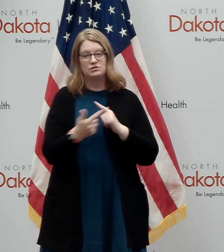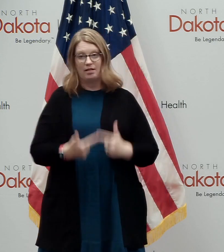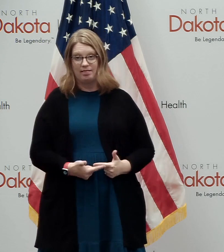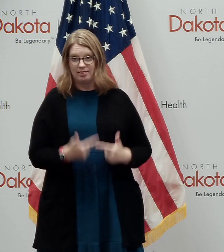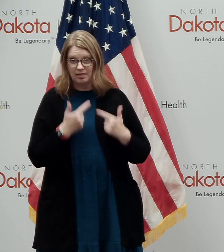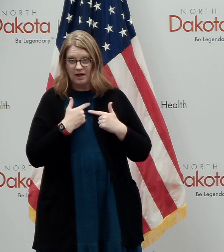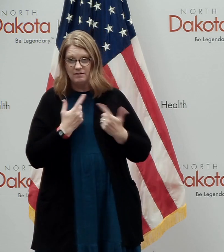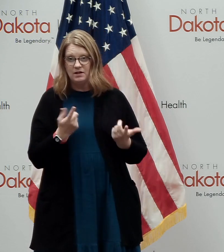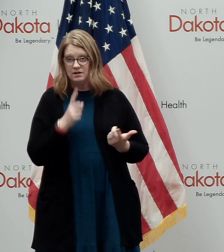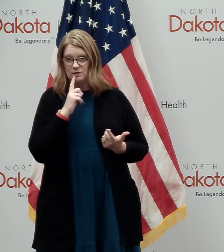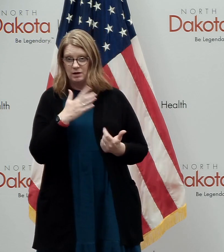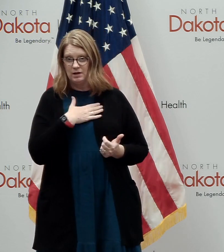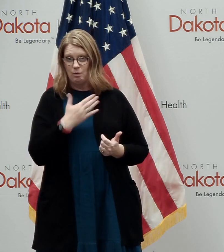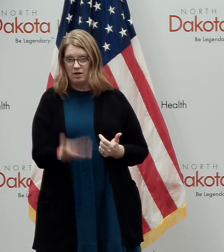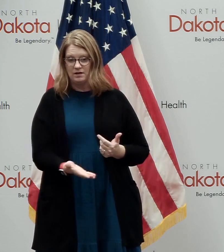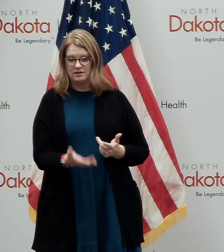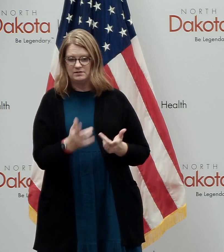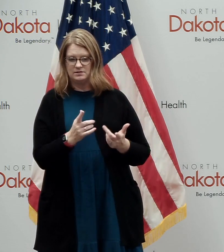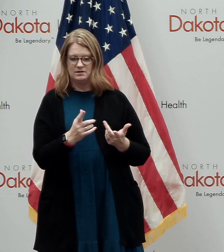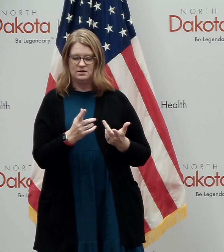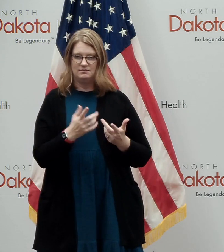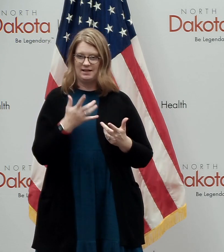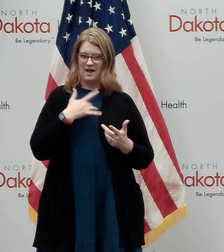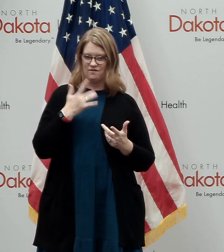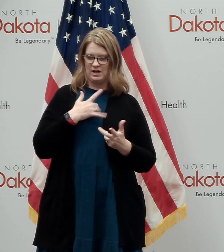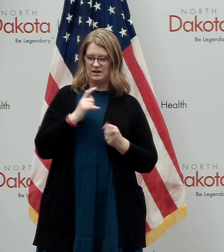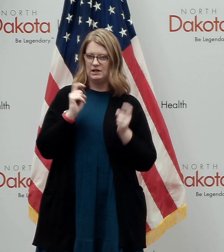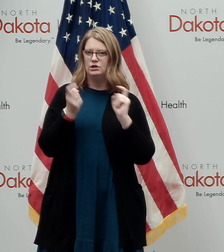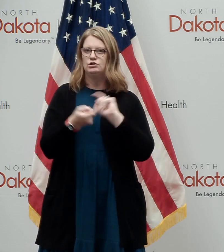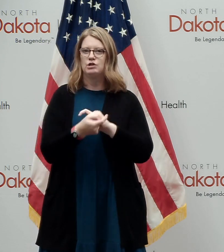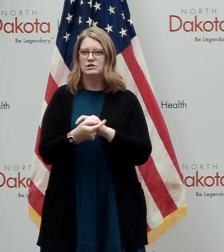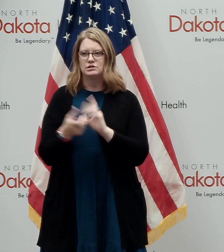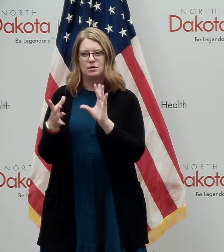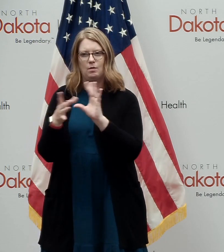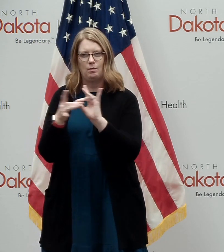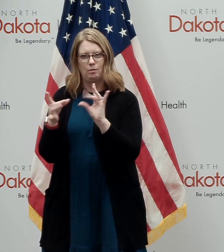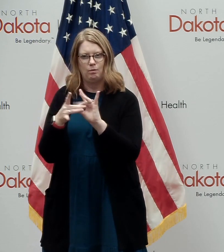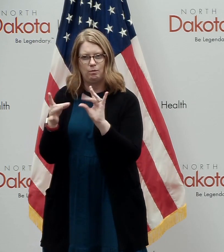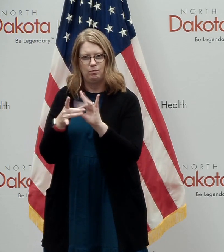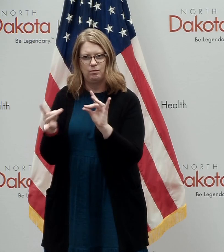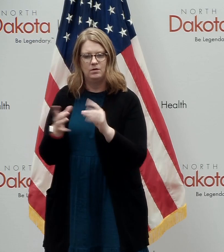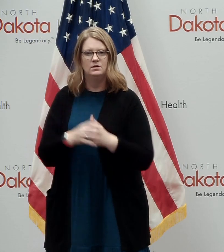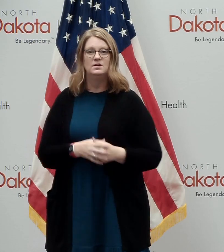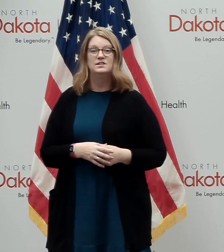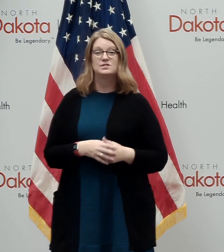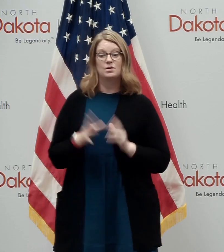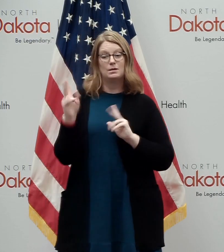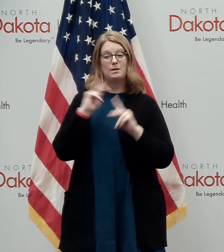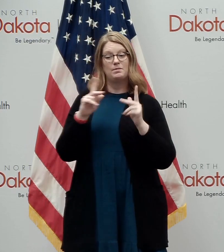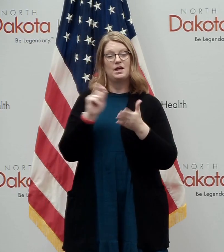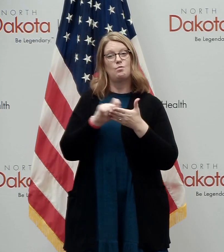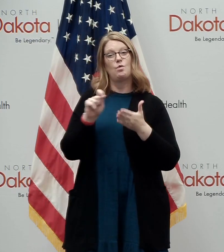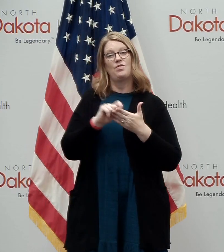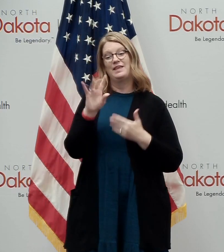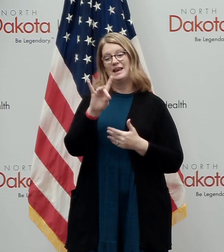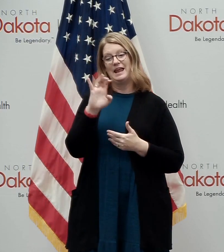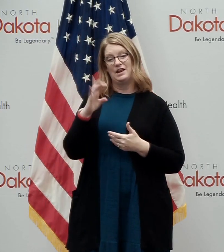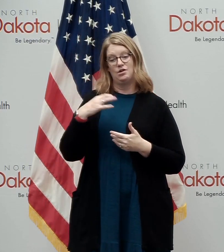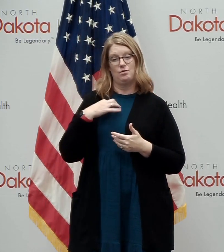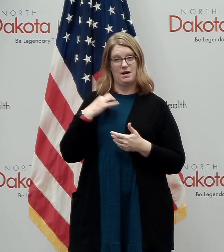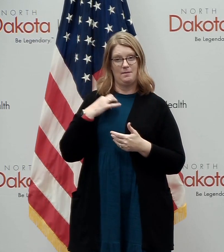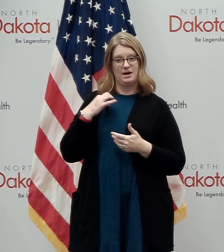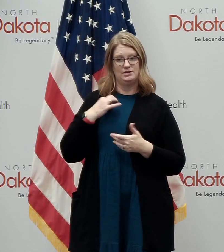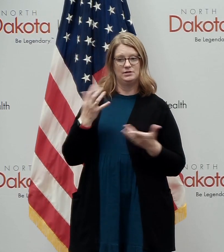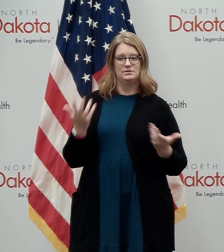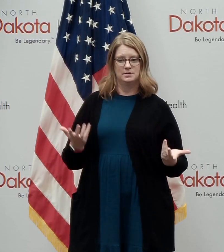to put it into words is all that necessary. And I want to thank all the nominators who wrote those 800 nominations. They did put their appreciation